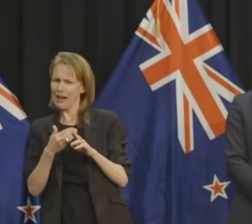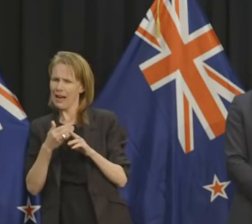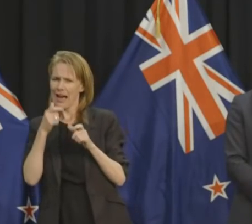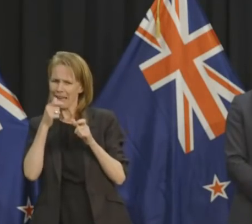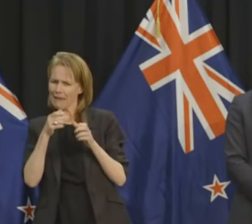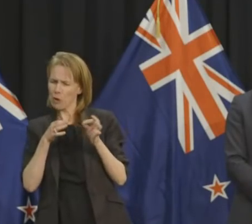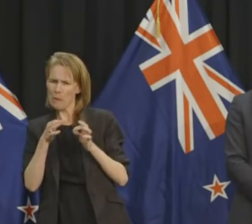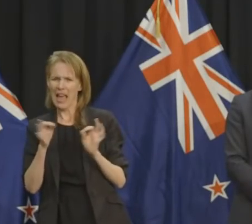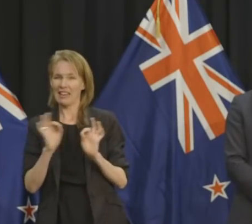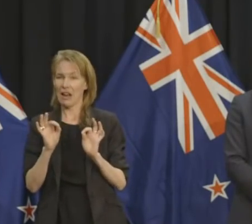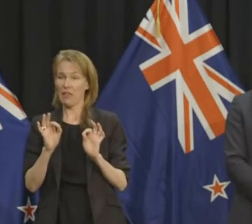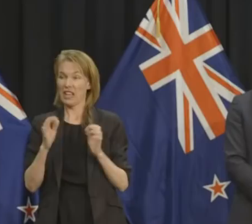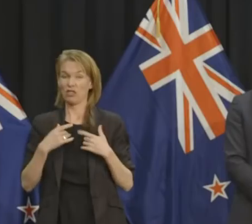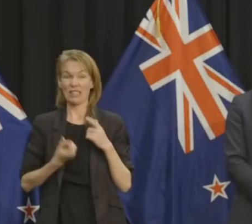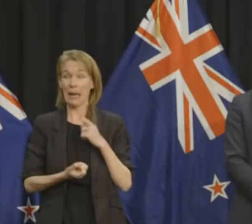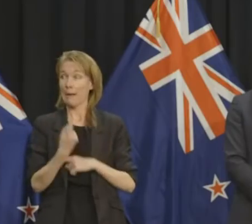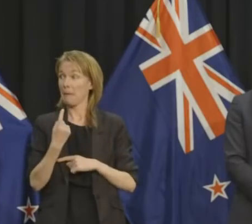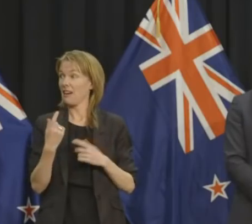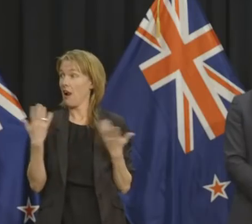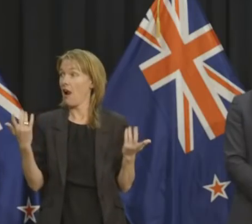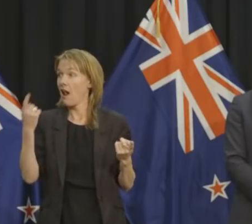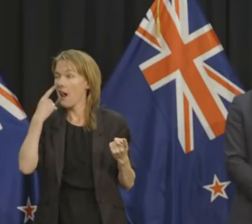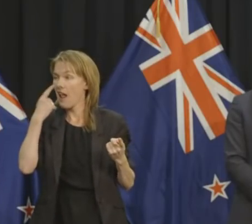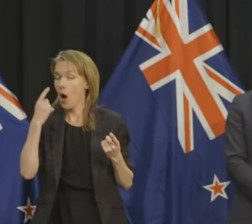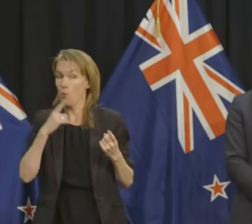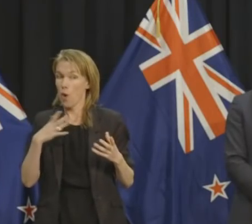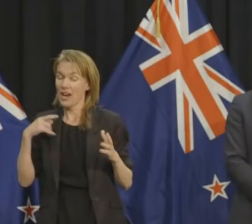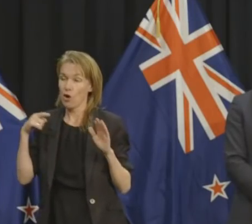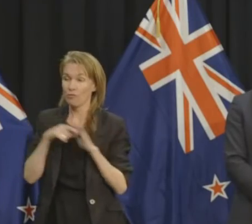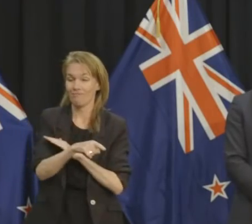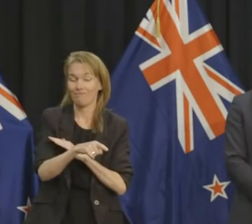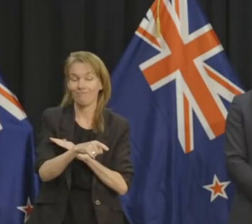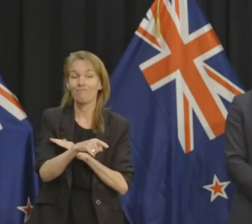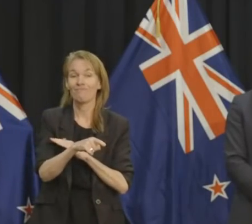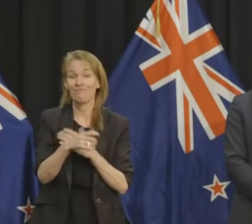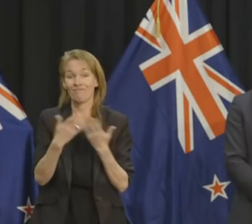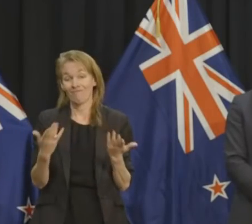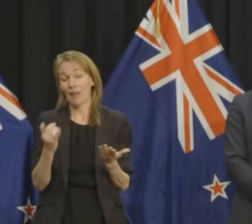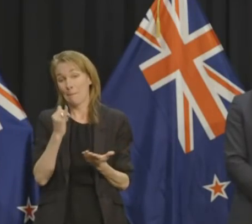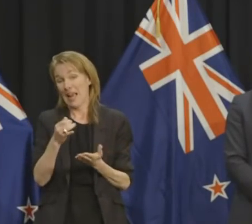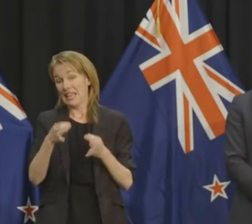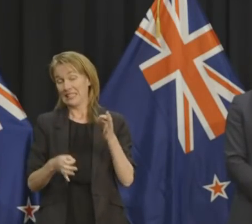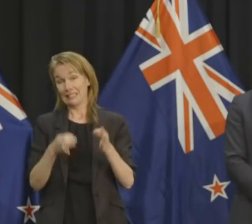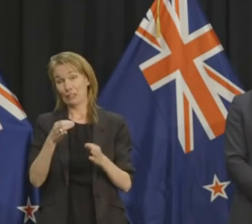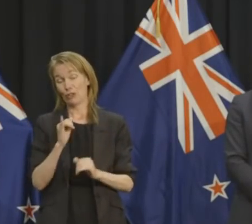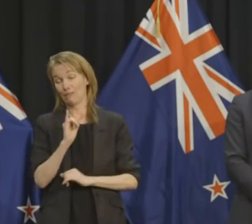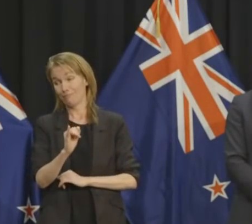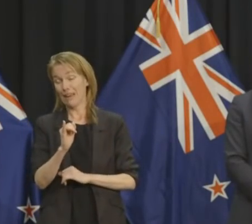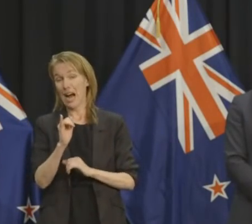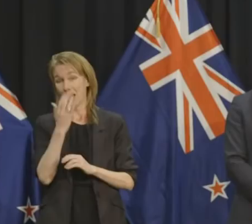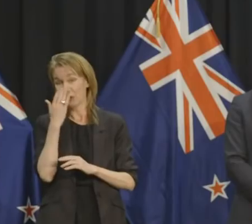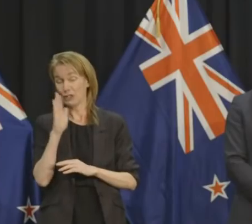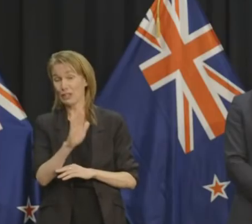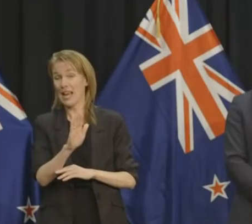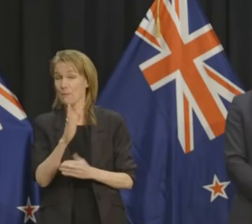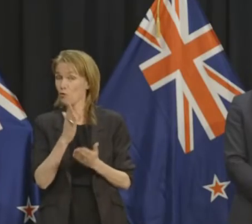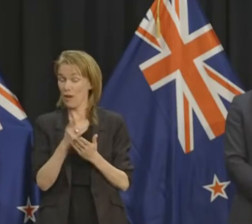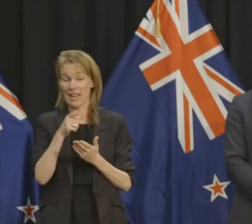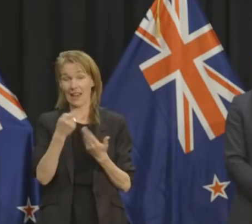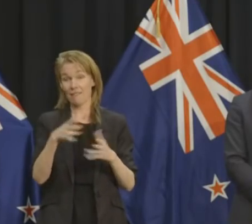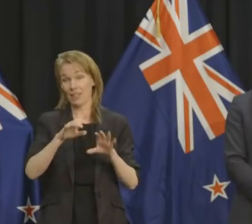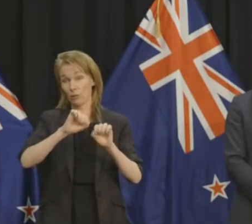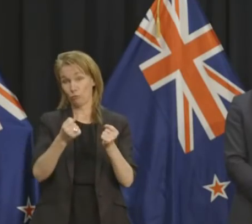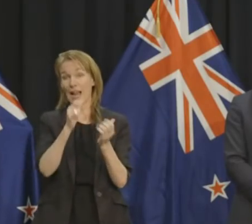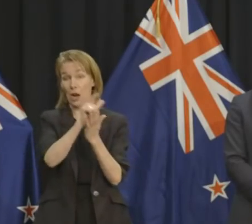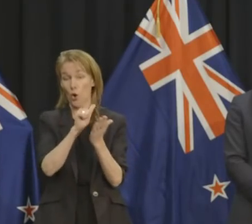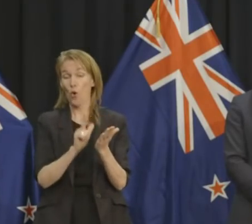are individuals who are faced with an opportunity and unfortunately made the wrong decision. This is, as I've said, this is illegal, against the